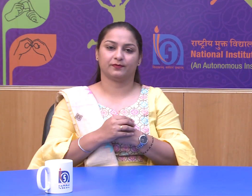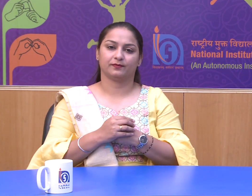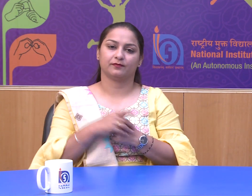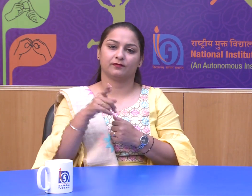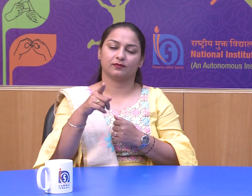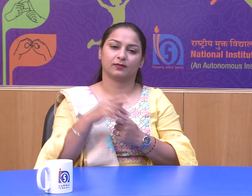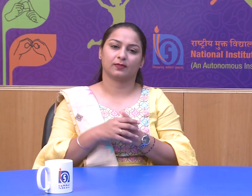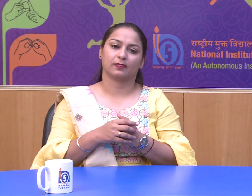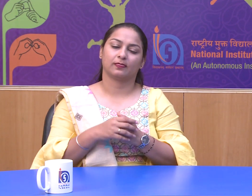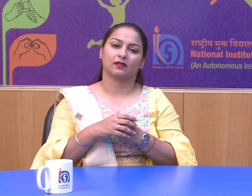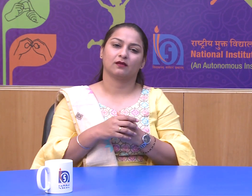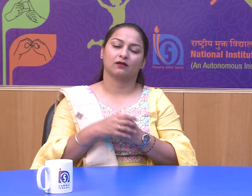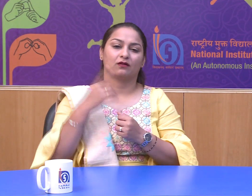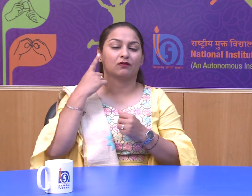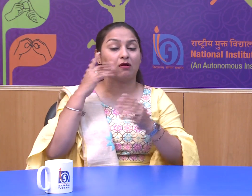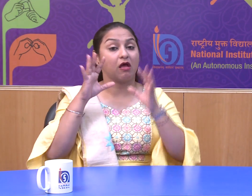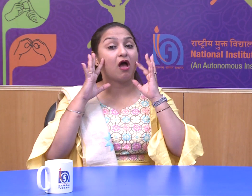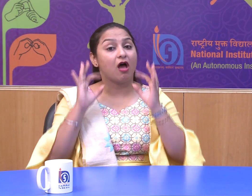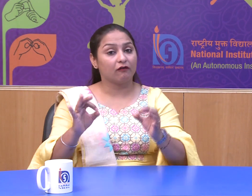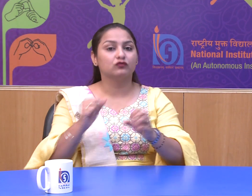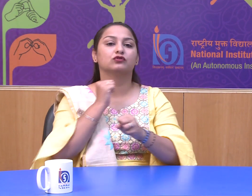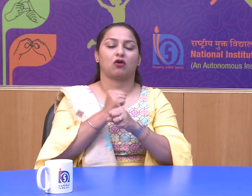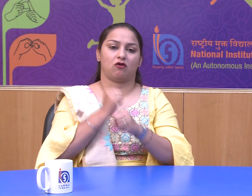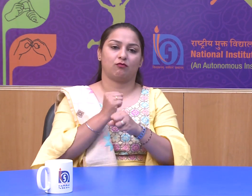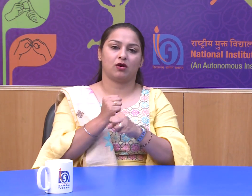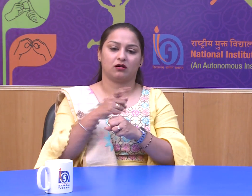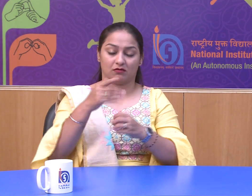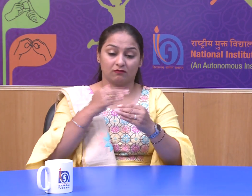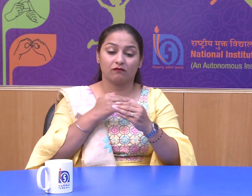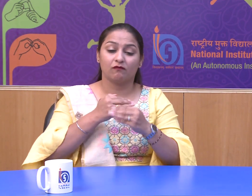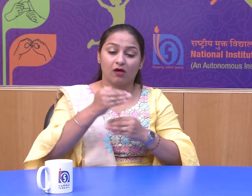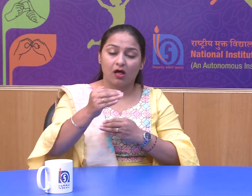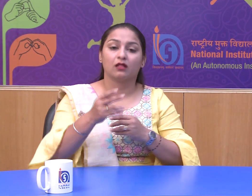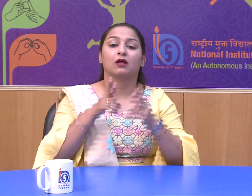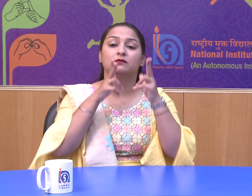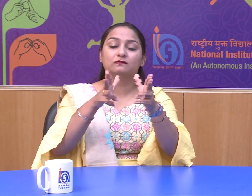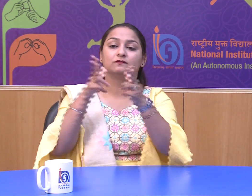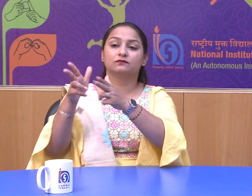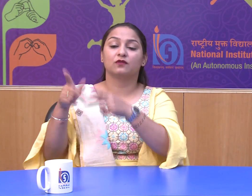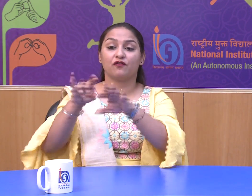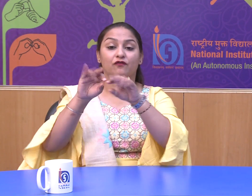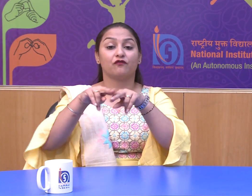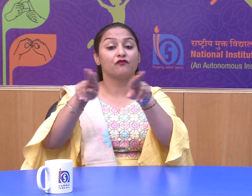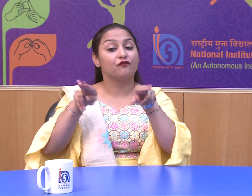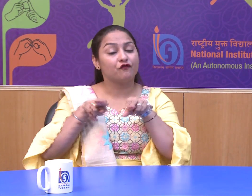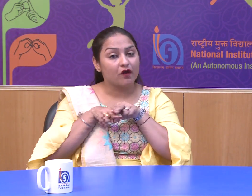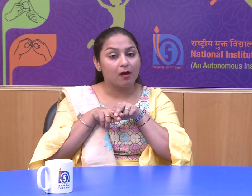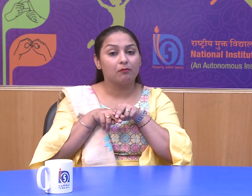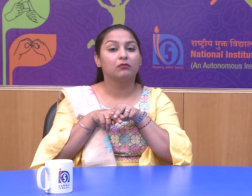an efficient government. He further tells us that families were not